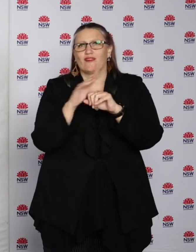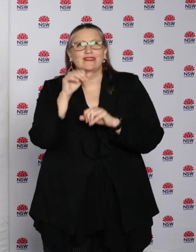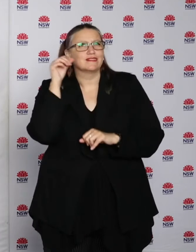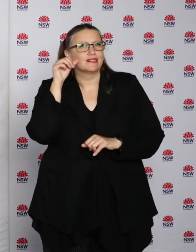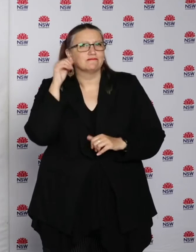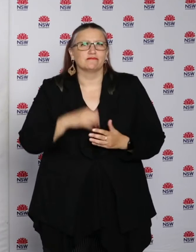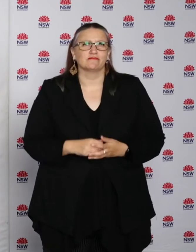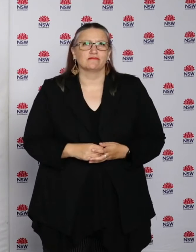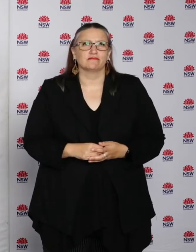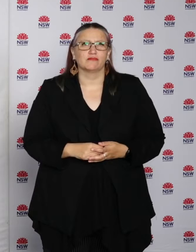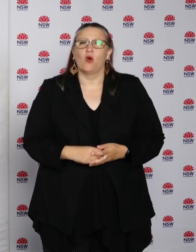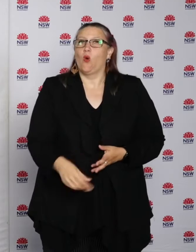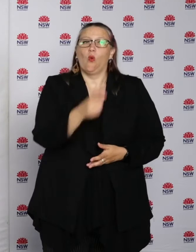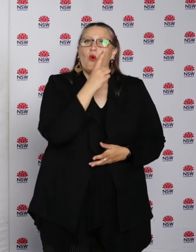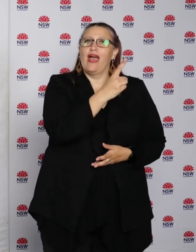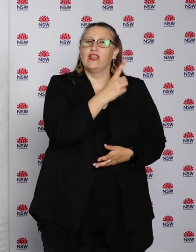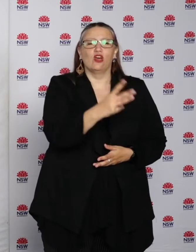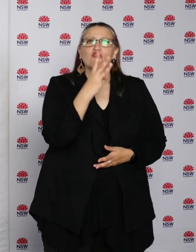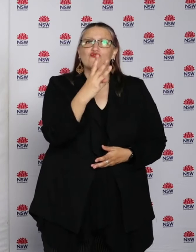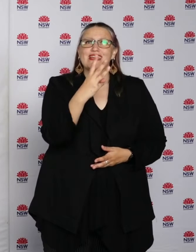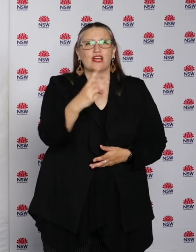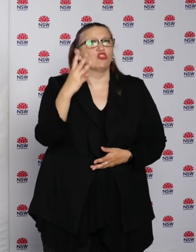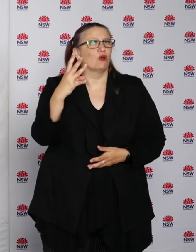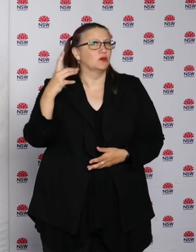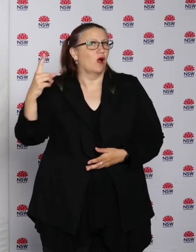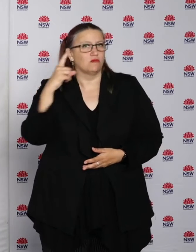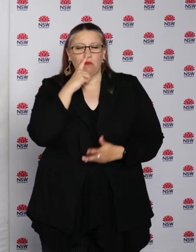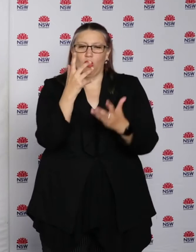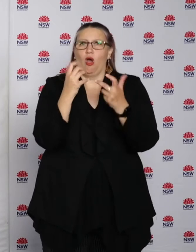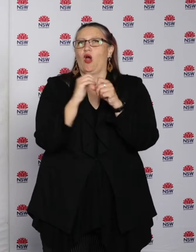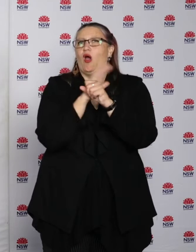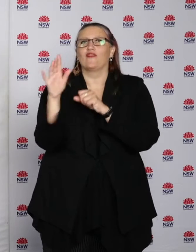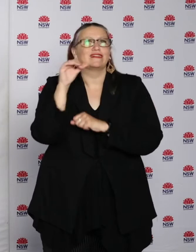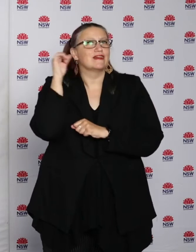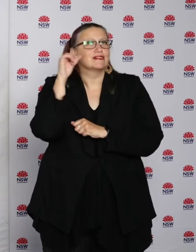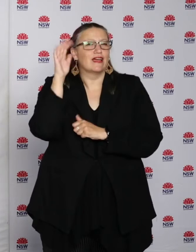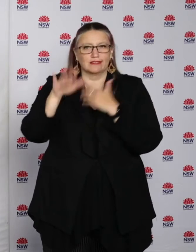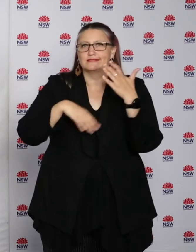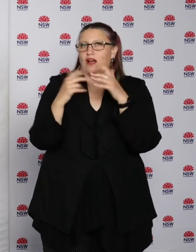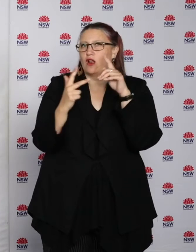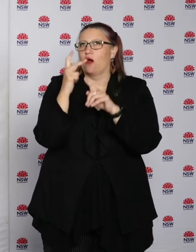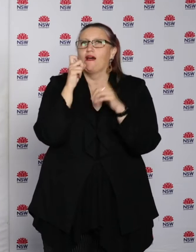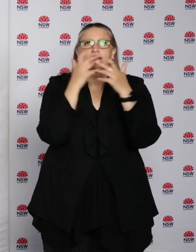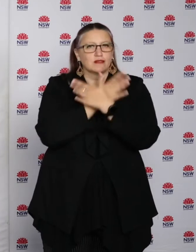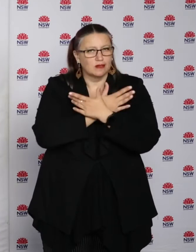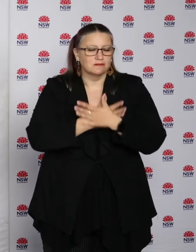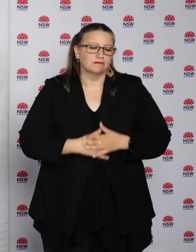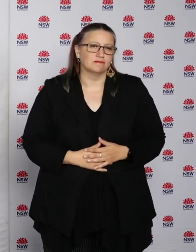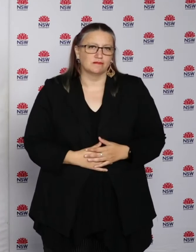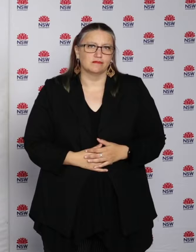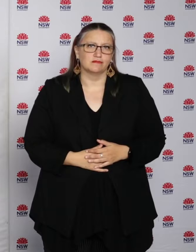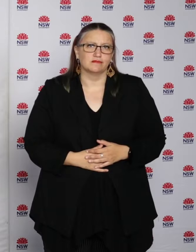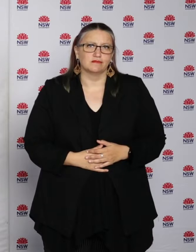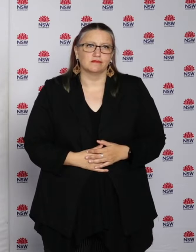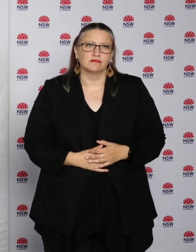There were 1,331 locally acquired cases of COVID reported in New South Wales the 24 hours to 8 o'clock last night. There